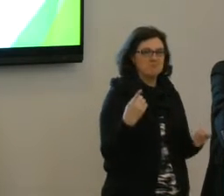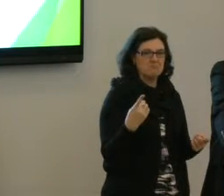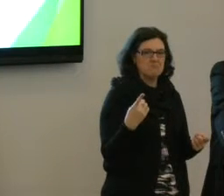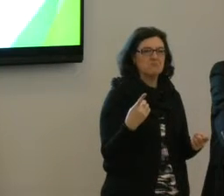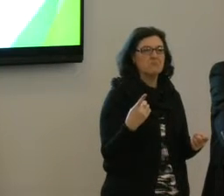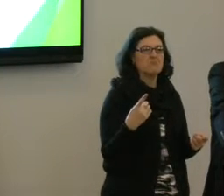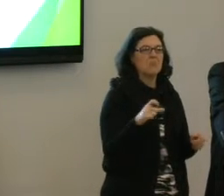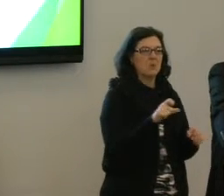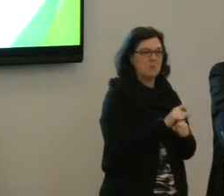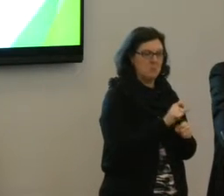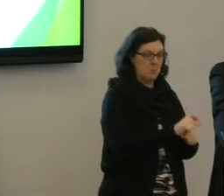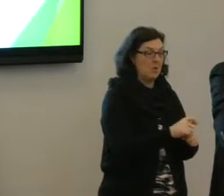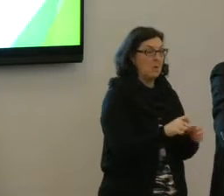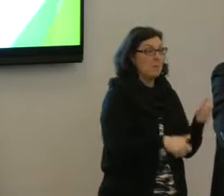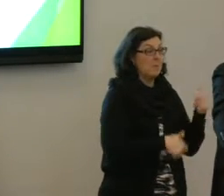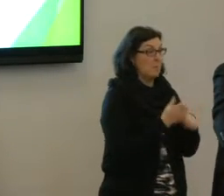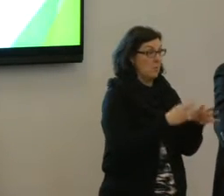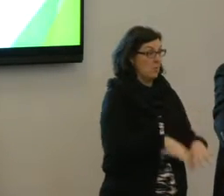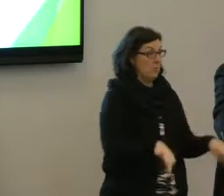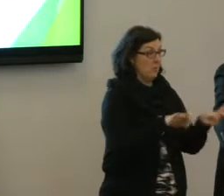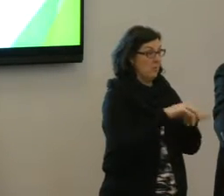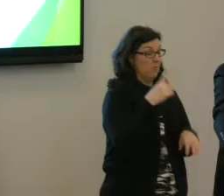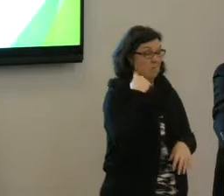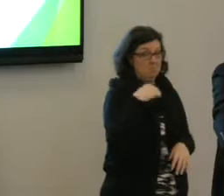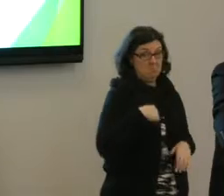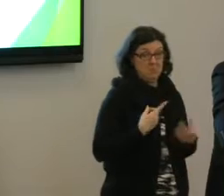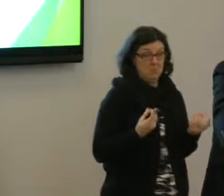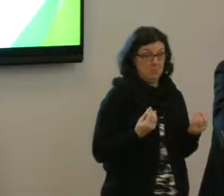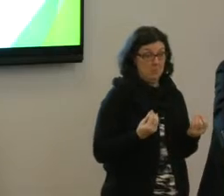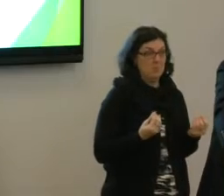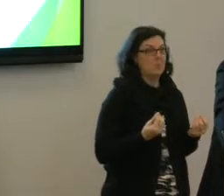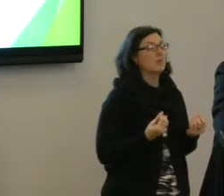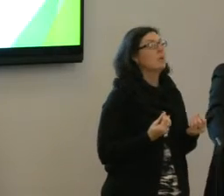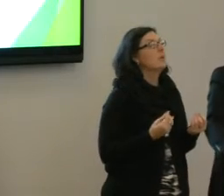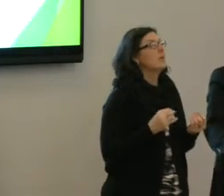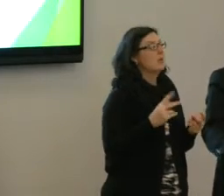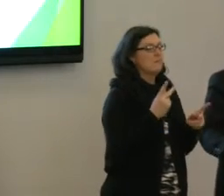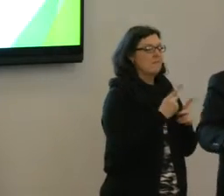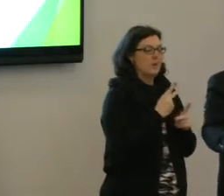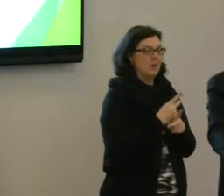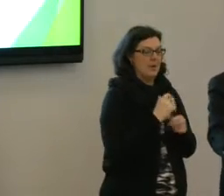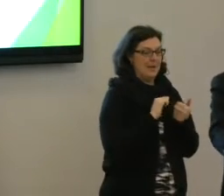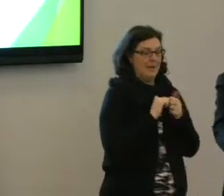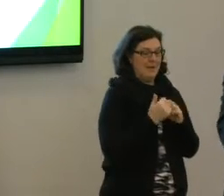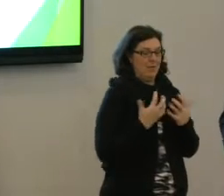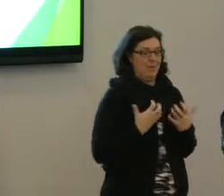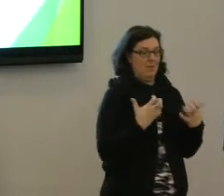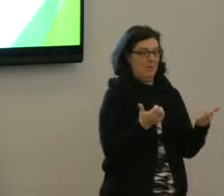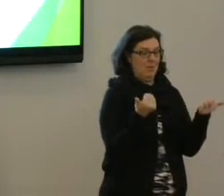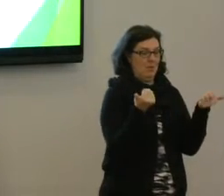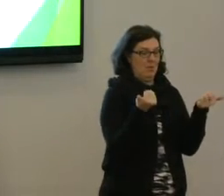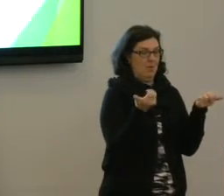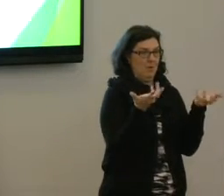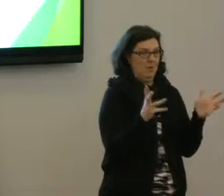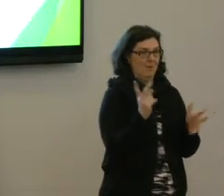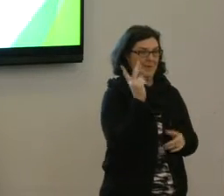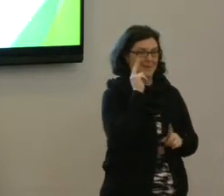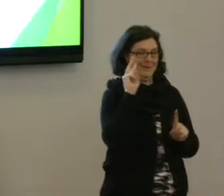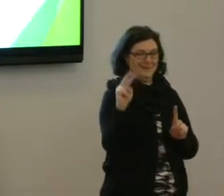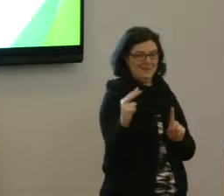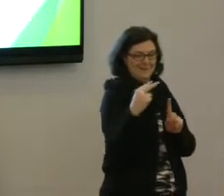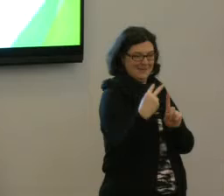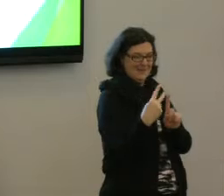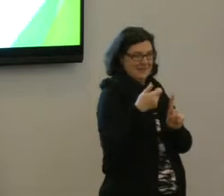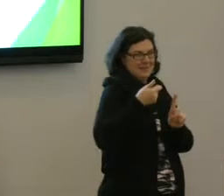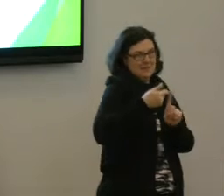the most important thing for me to do is to find out how a congregation already sees itself, what